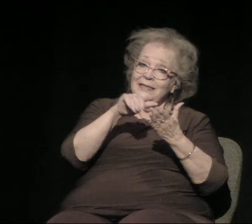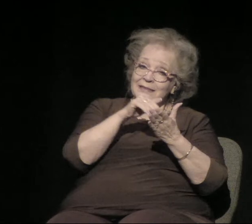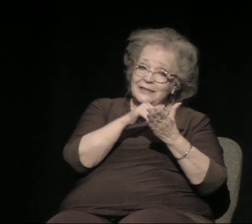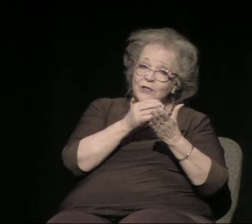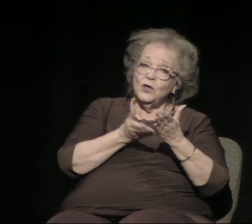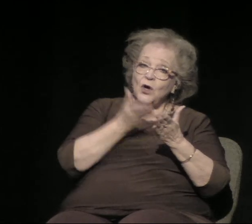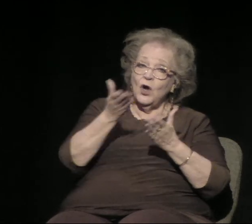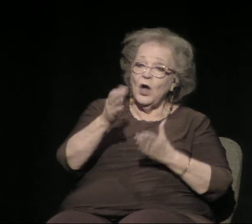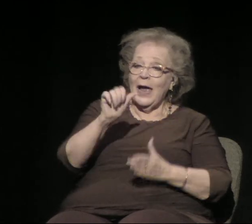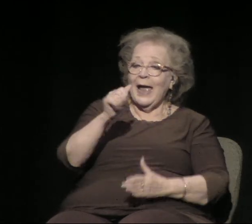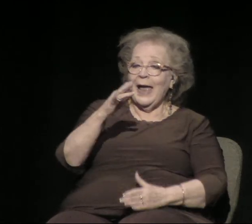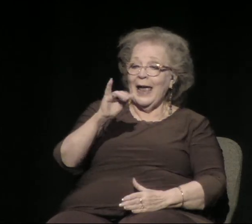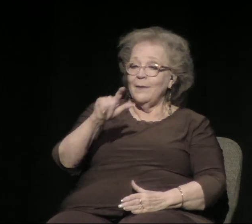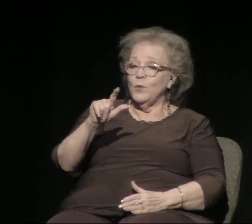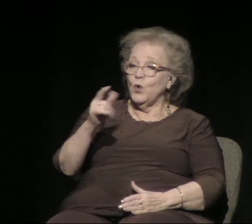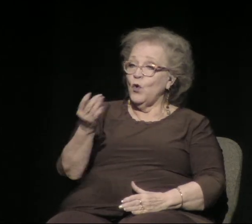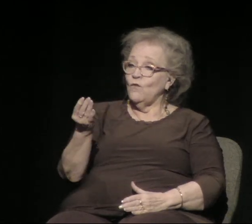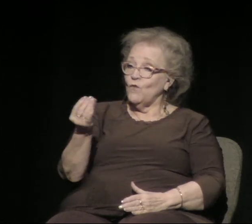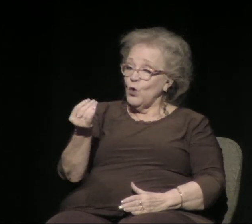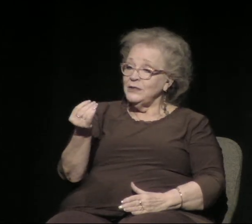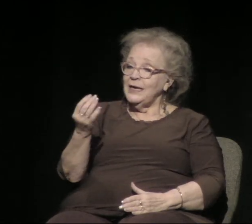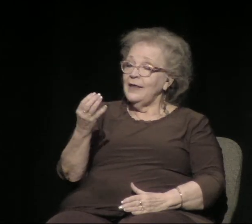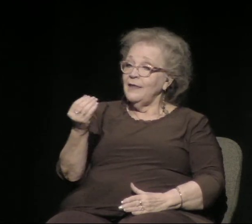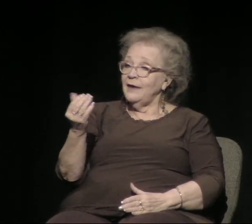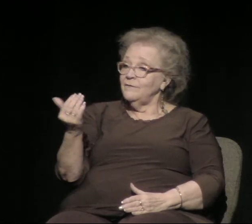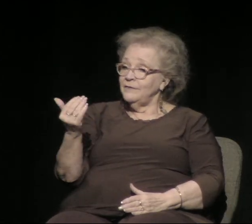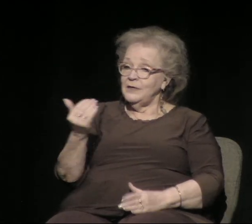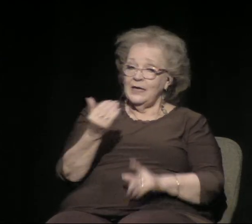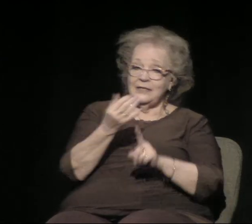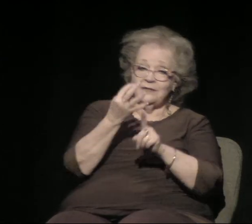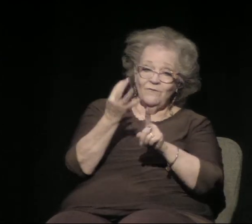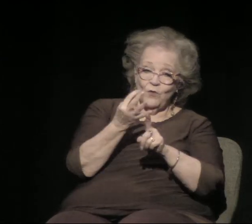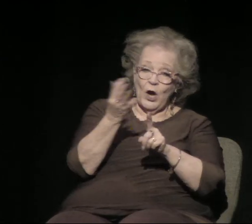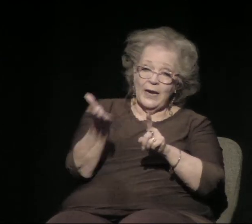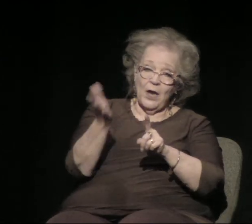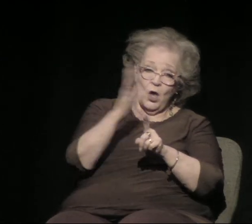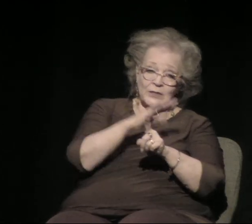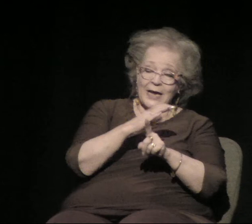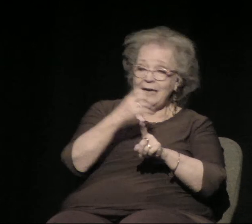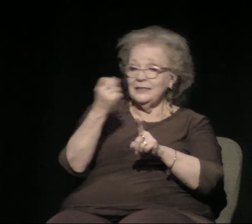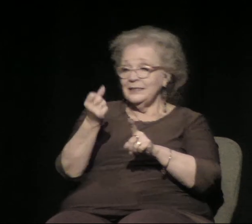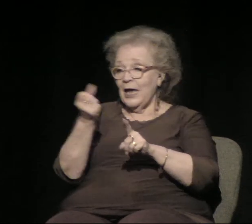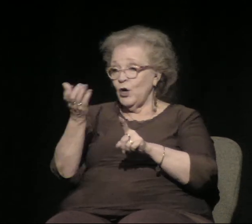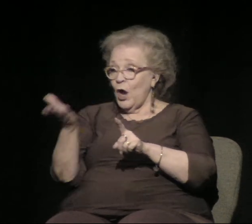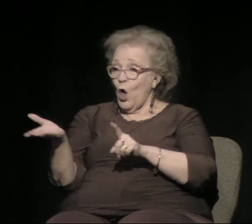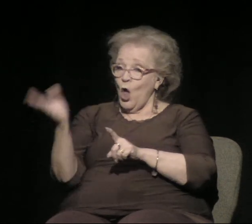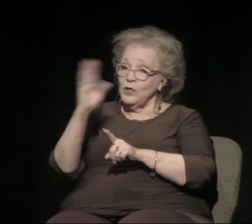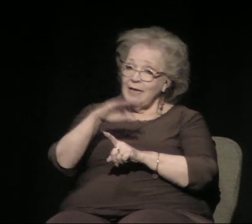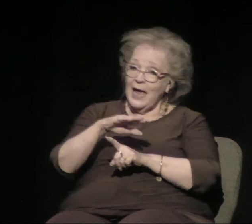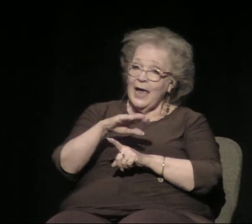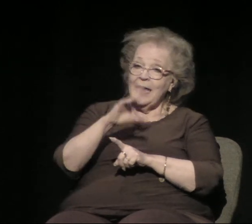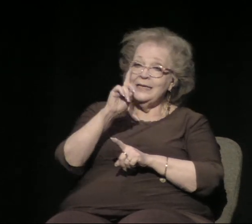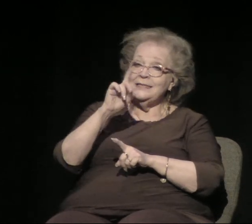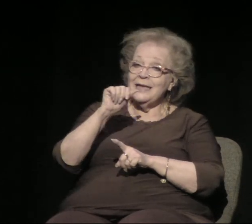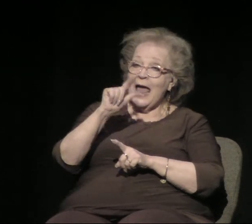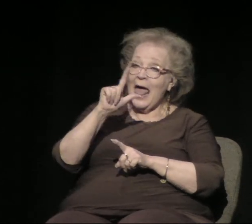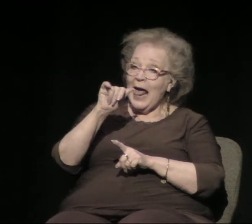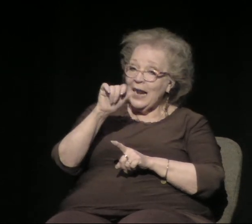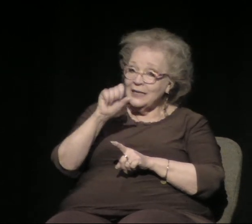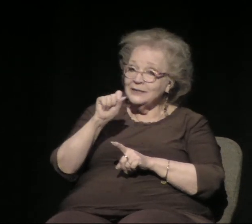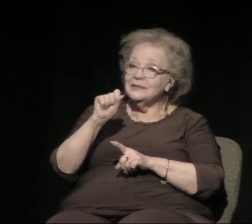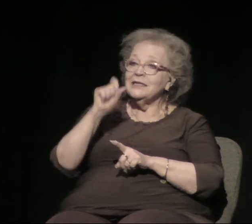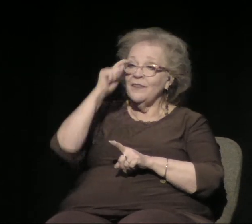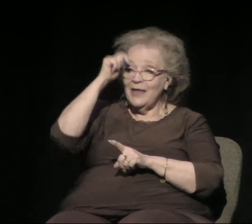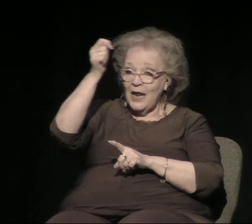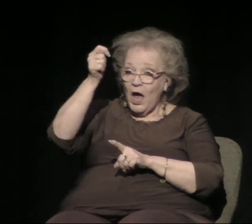on April 14th and 15th. That's a Friday all day and a Saturday all day. Dallas Theological Seminary is